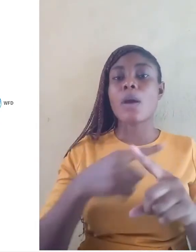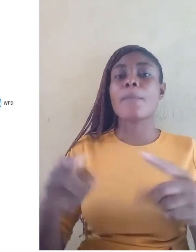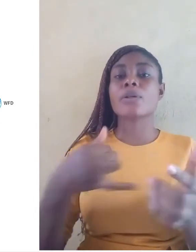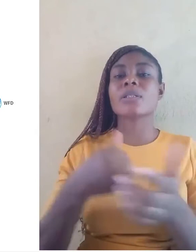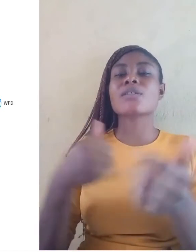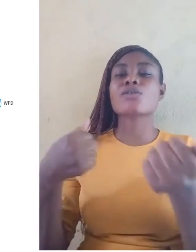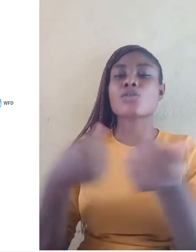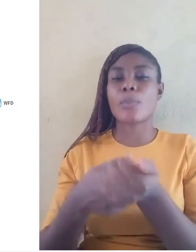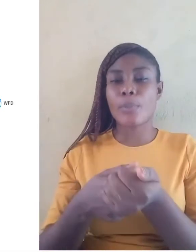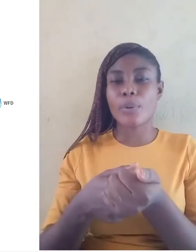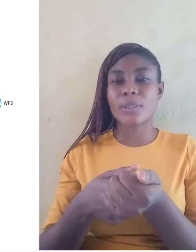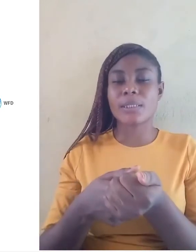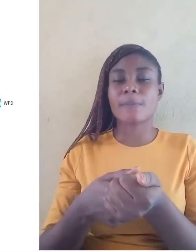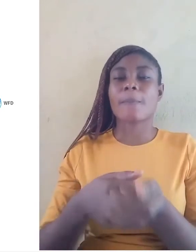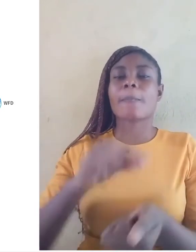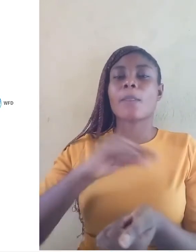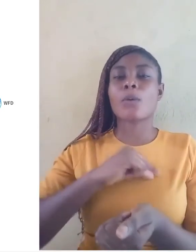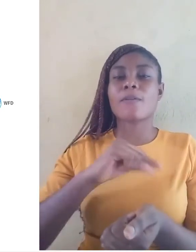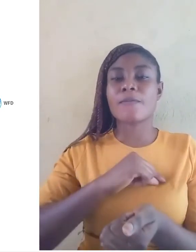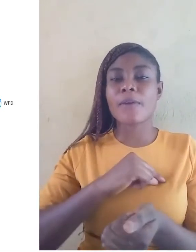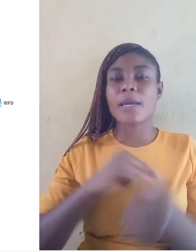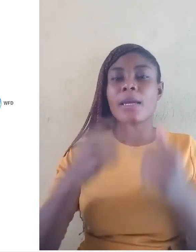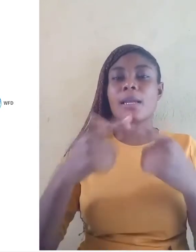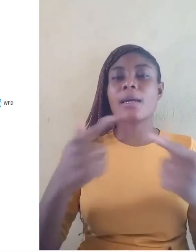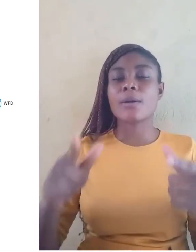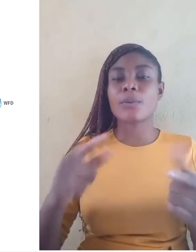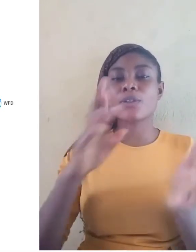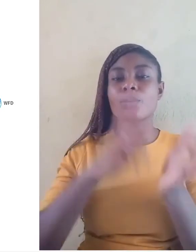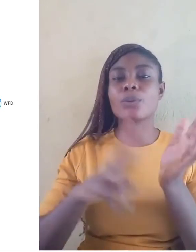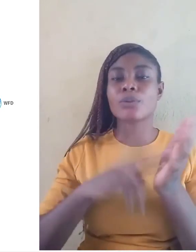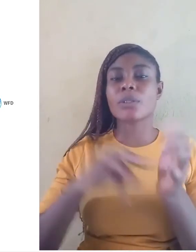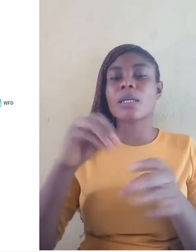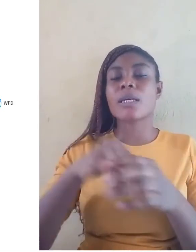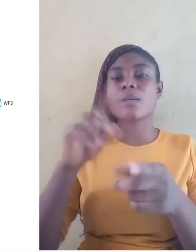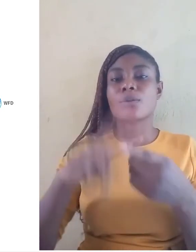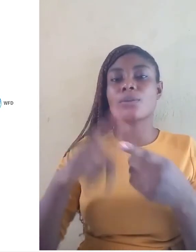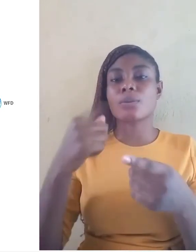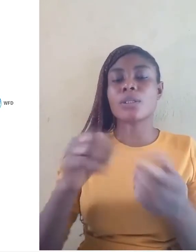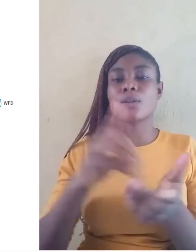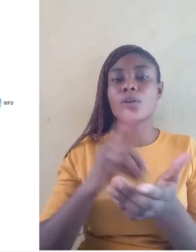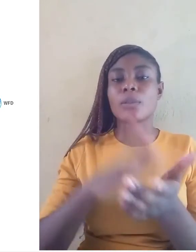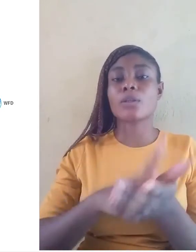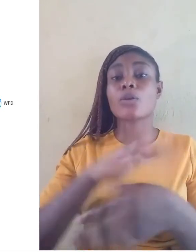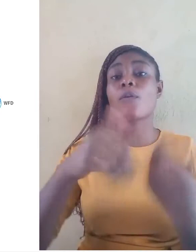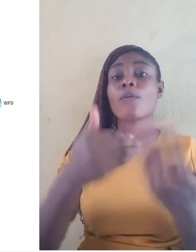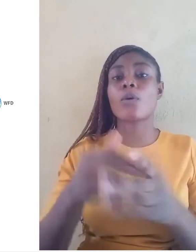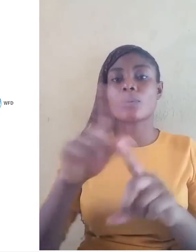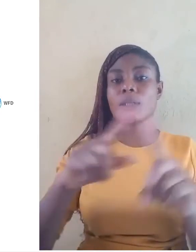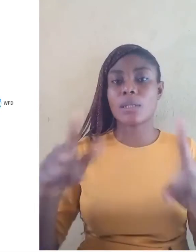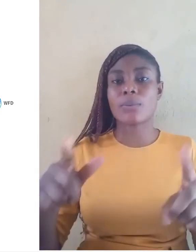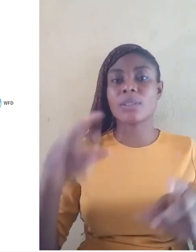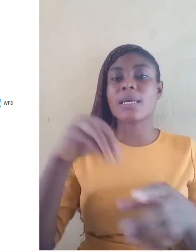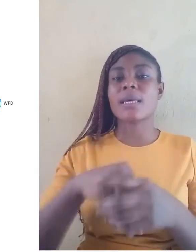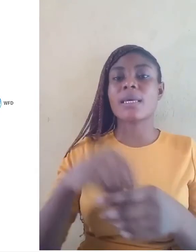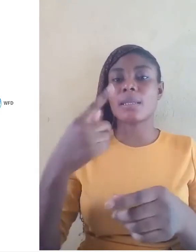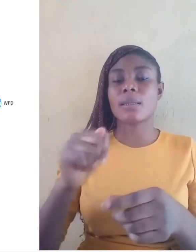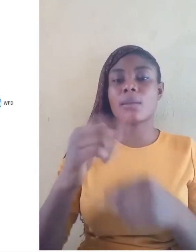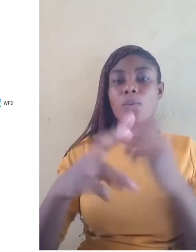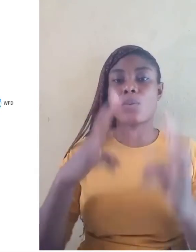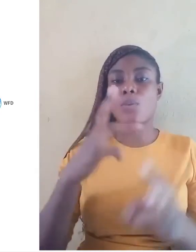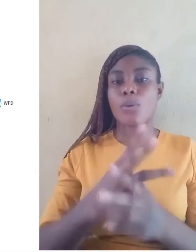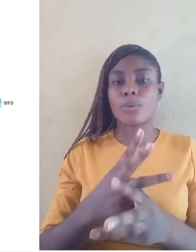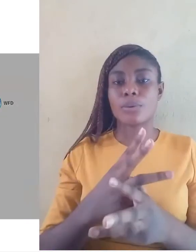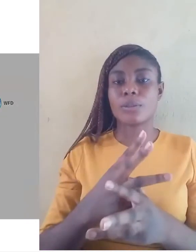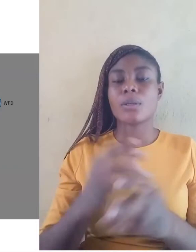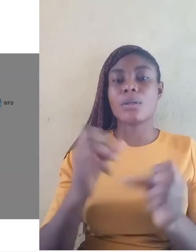supports appropriately qualified linguistic research into the documentation of all sign languages in the